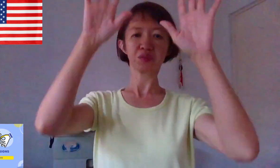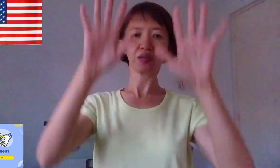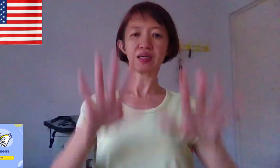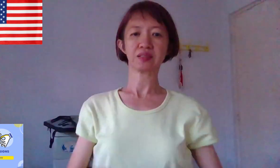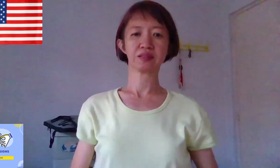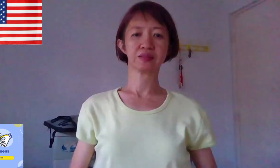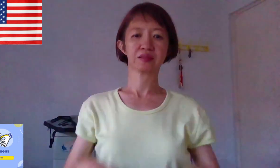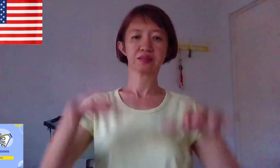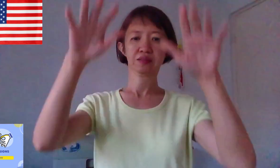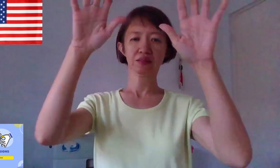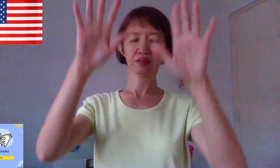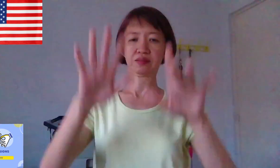Rain,